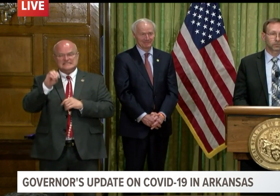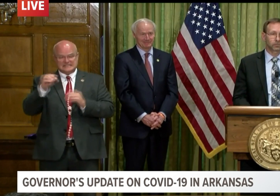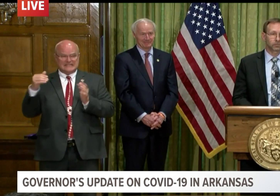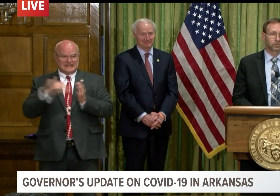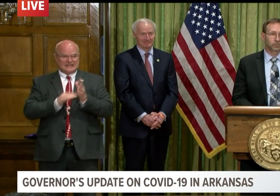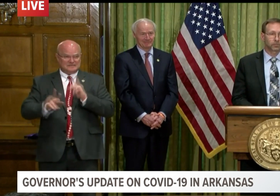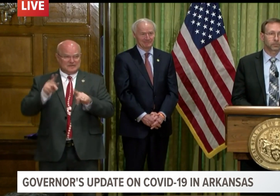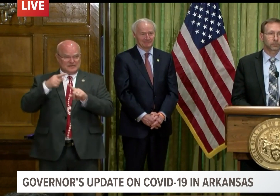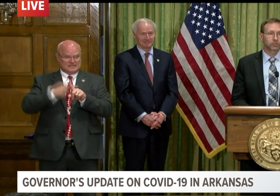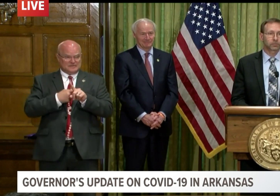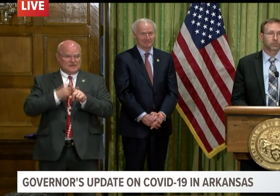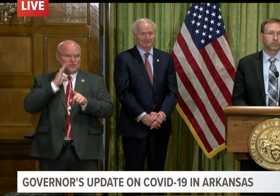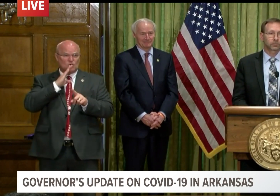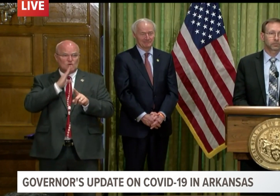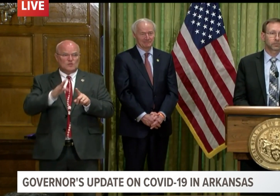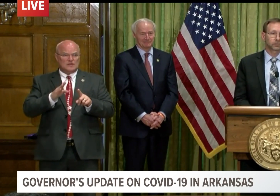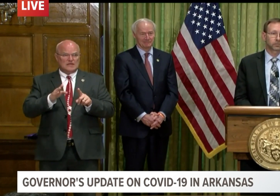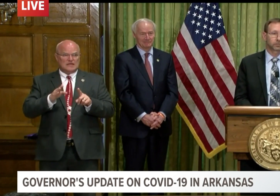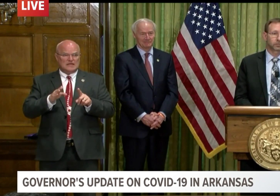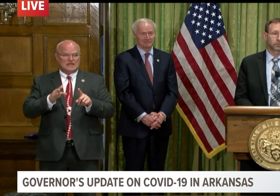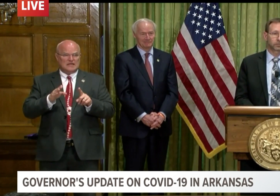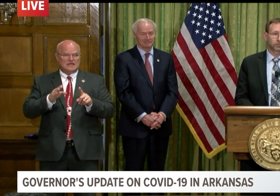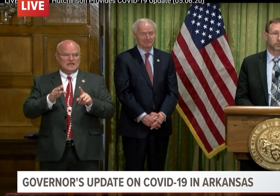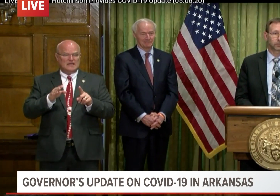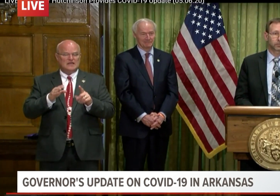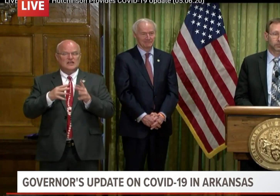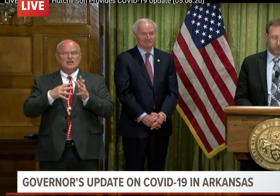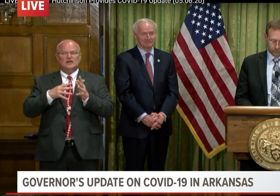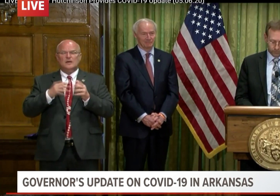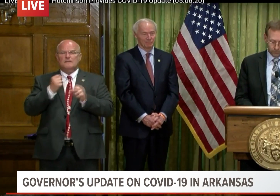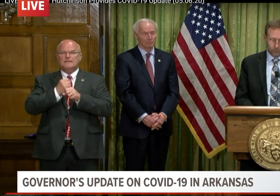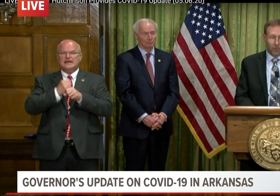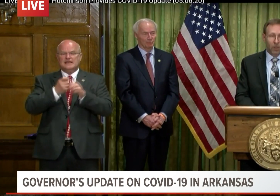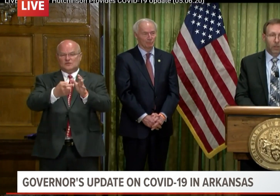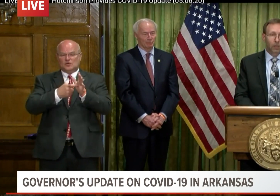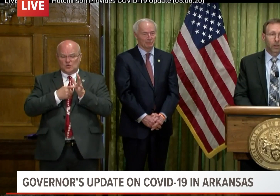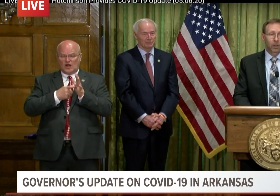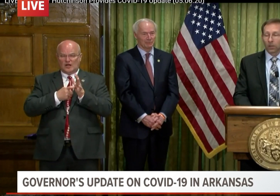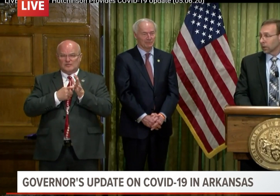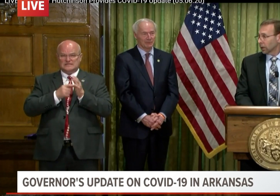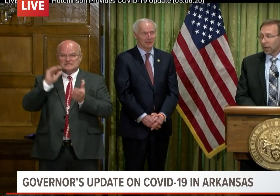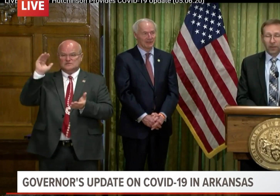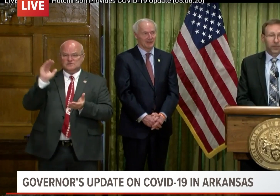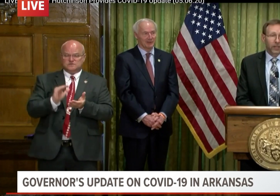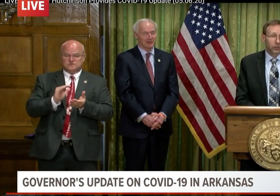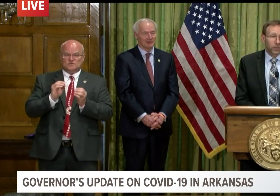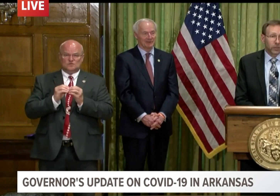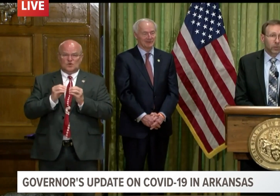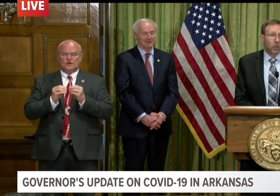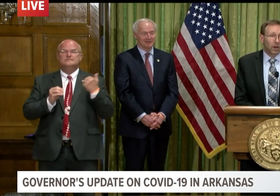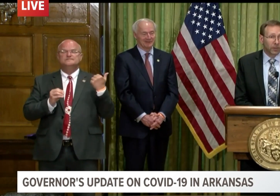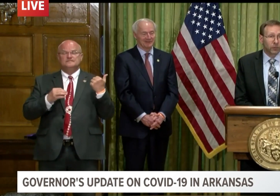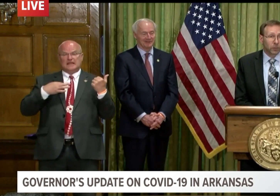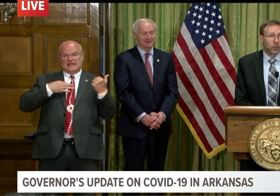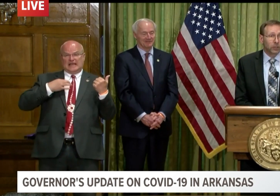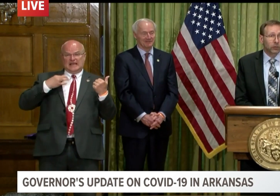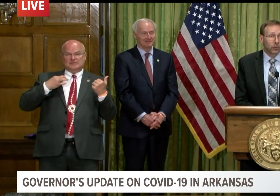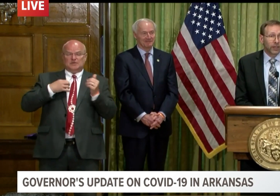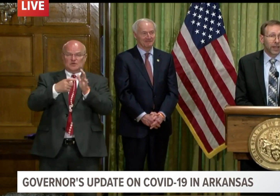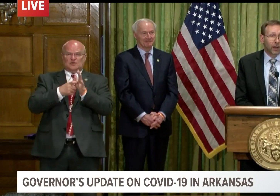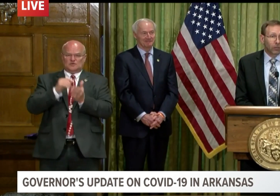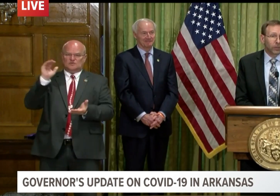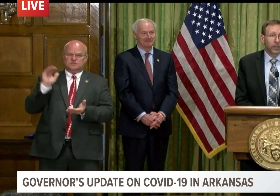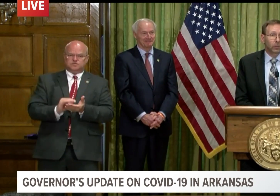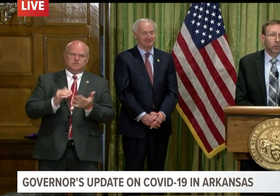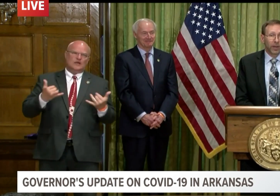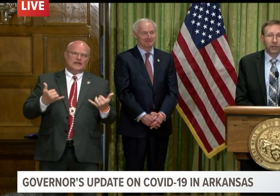60,000 people this month, will you be loosening any of the eligibility requirements to get tested? The eligibility requirements are pretty loose